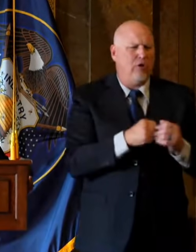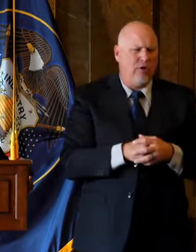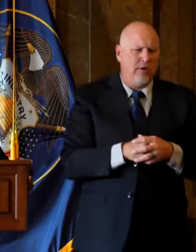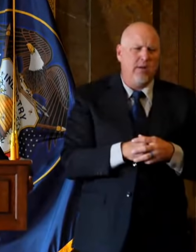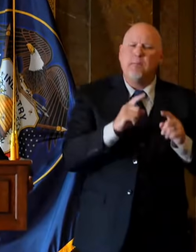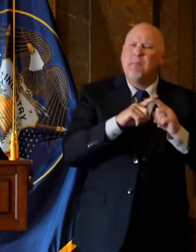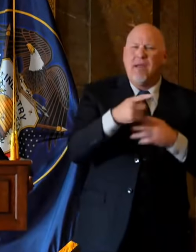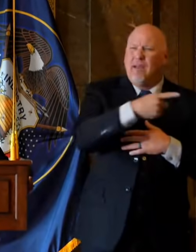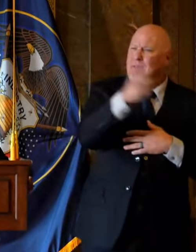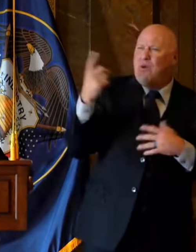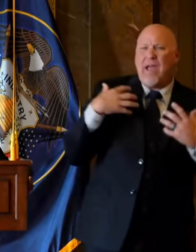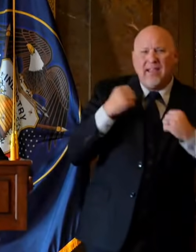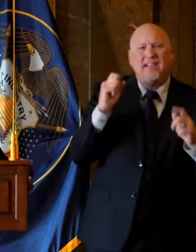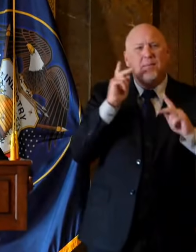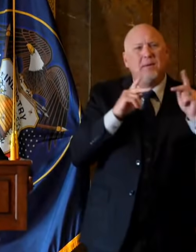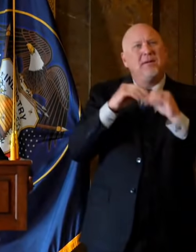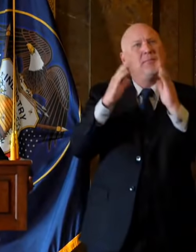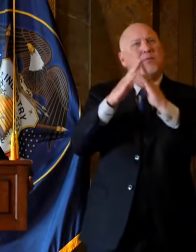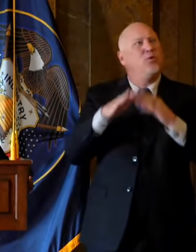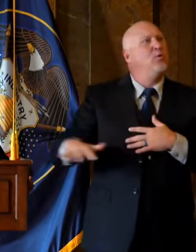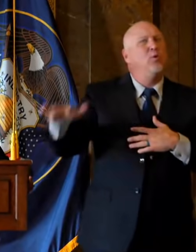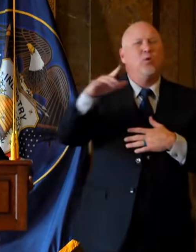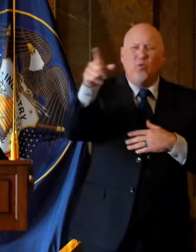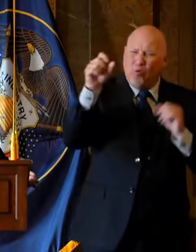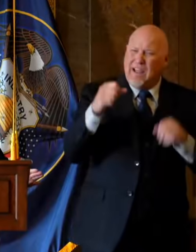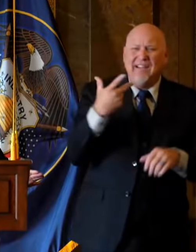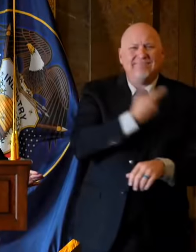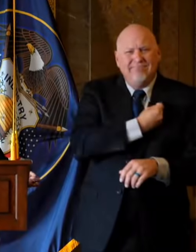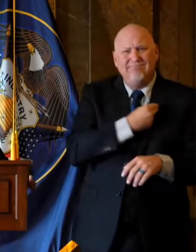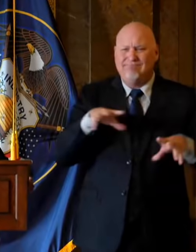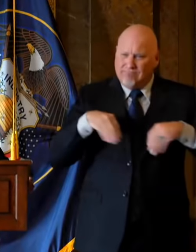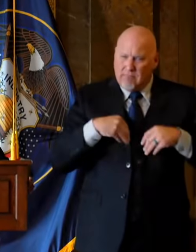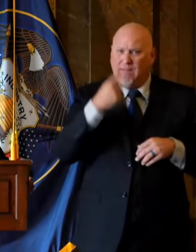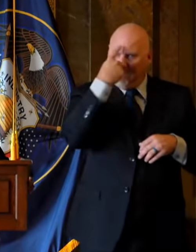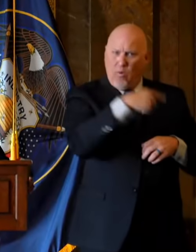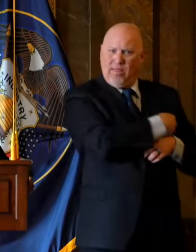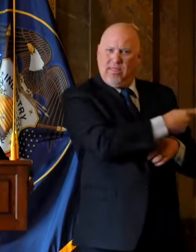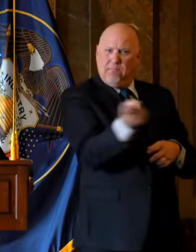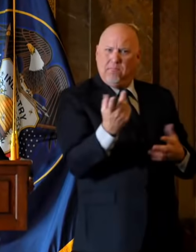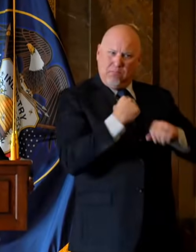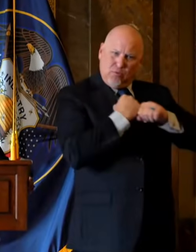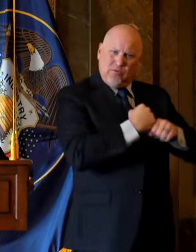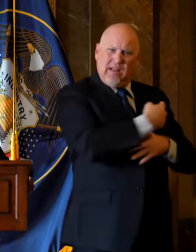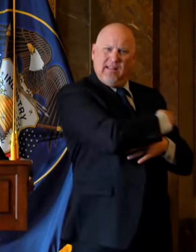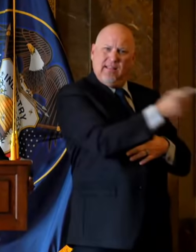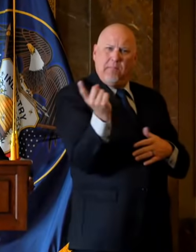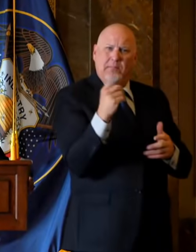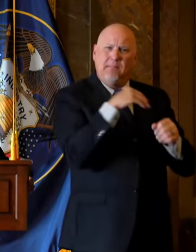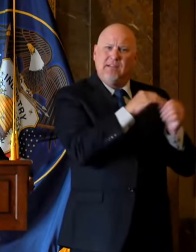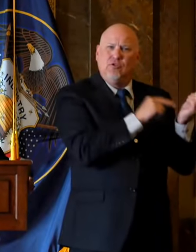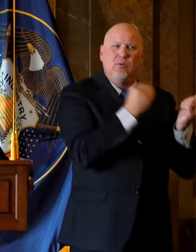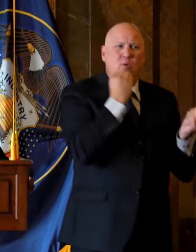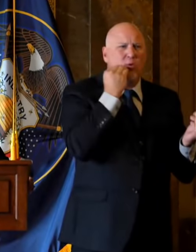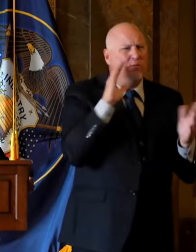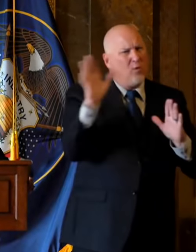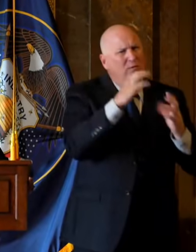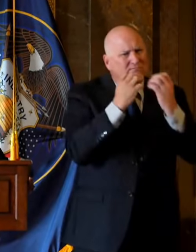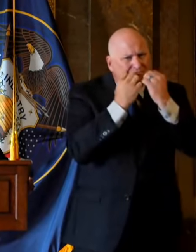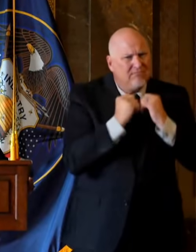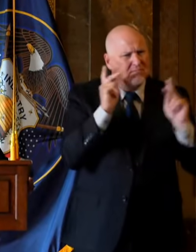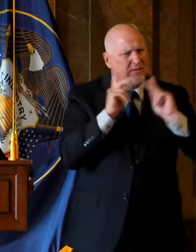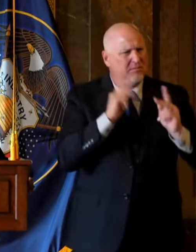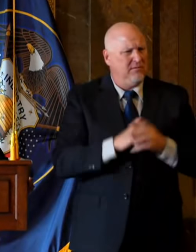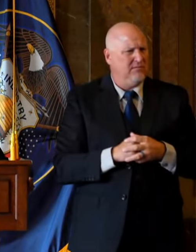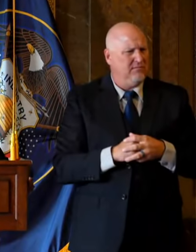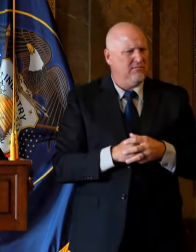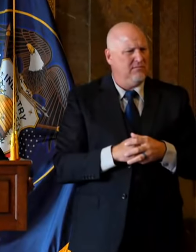RSV surged year after year like clockwork. Walk with me for a moment in the shoes of thousands of healthcare workers across Utah experiencing the